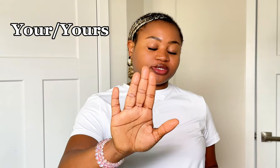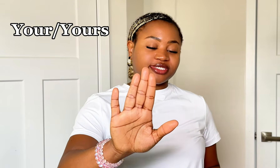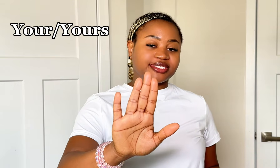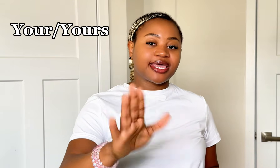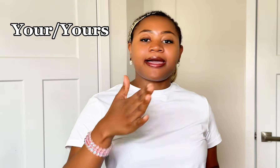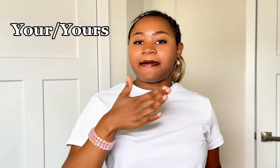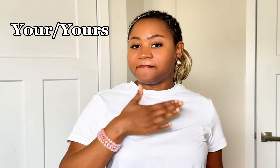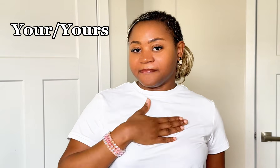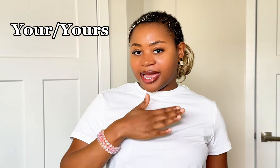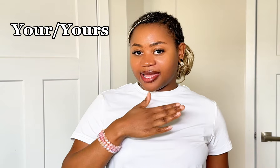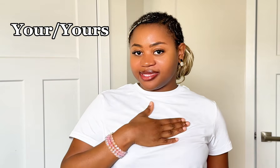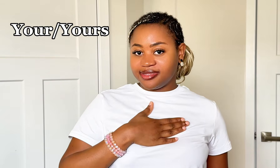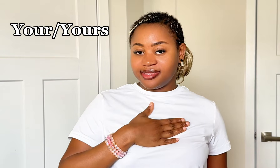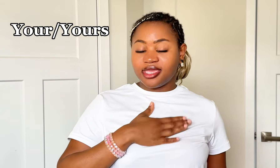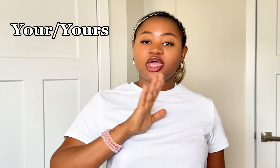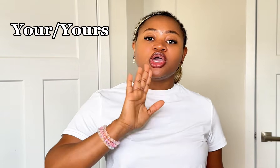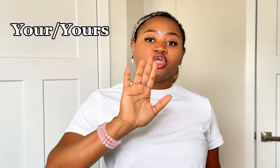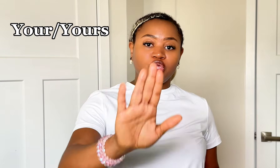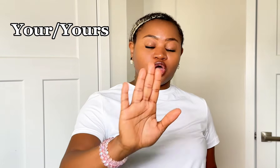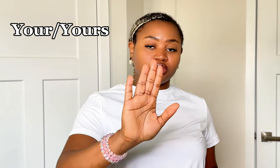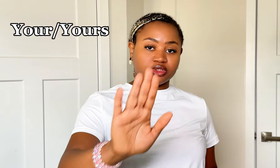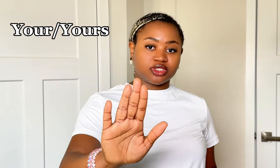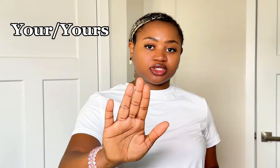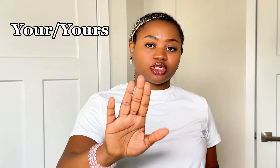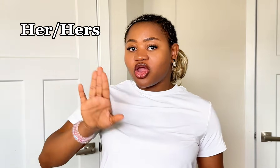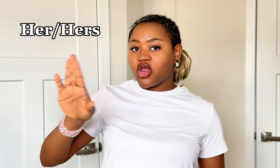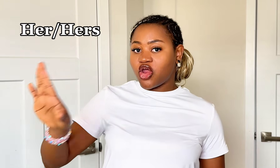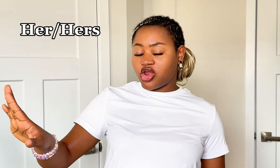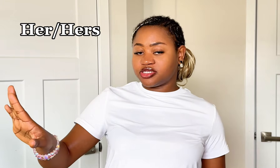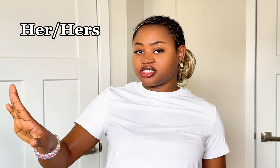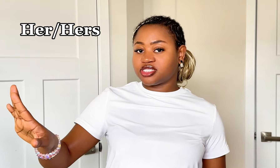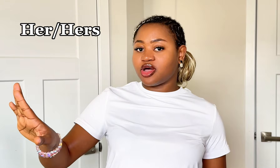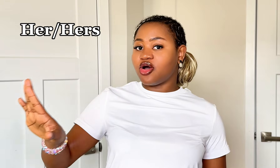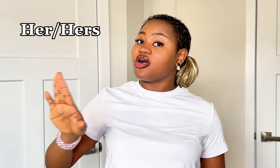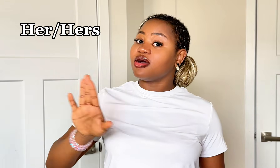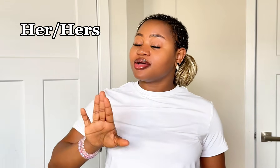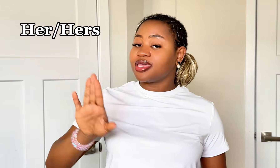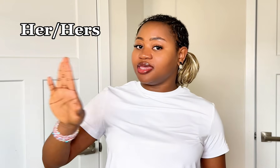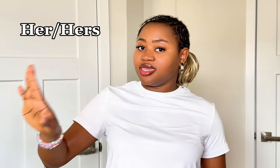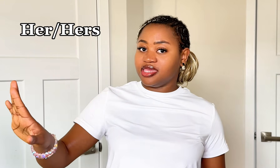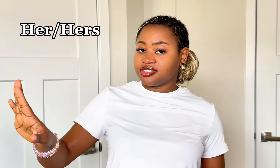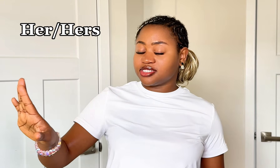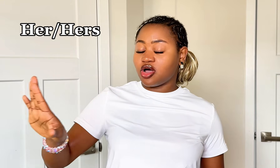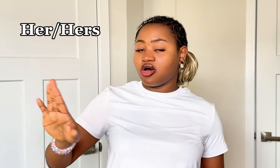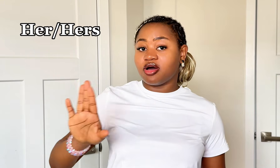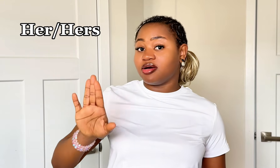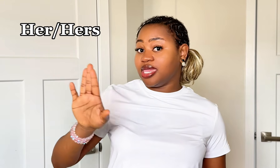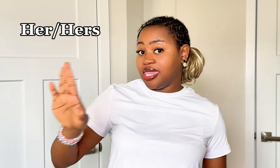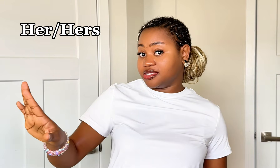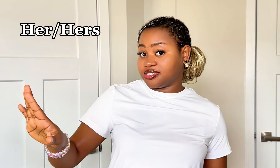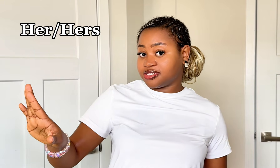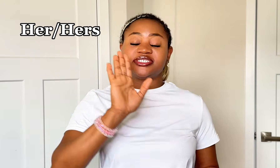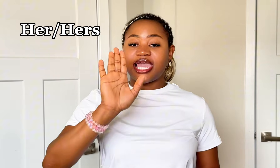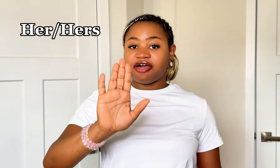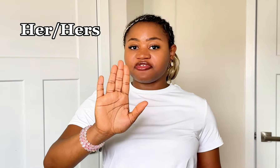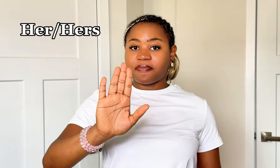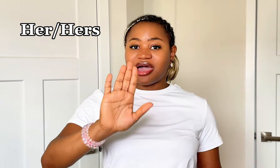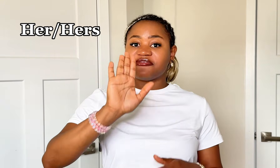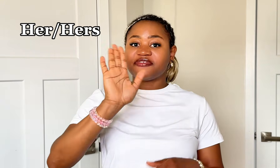Yours. Mine. Yours. Hers or his or its. See half your palm flat